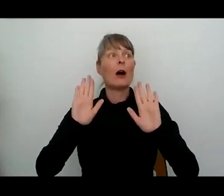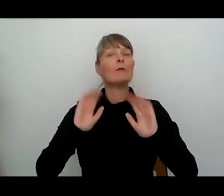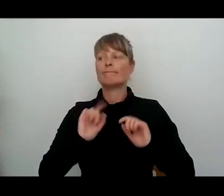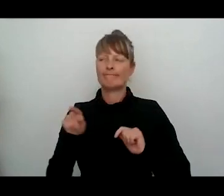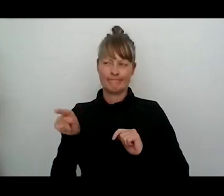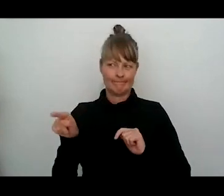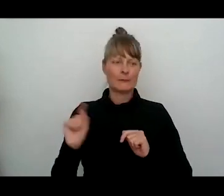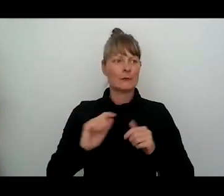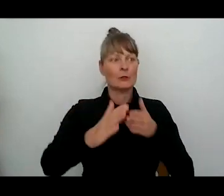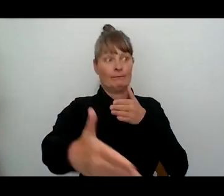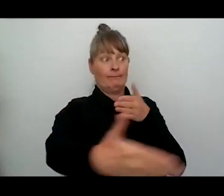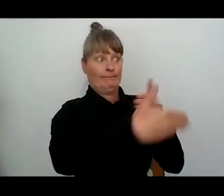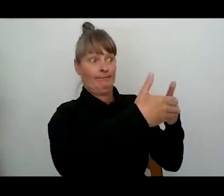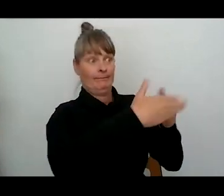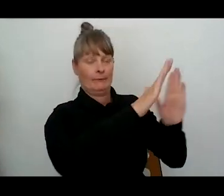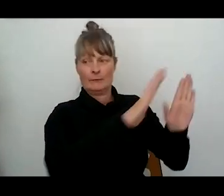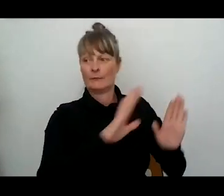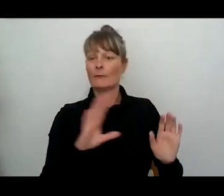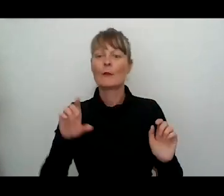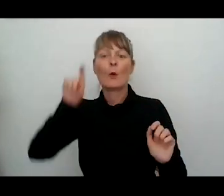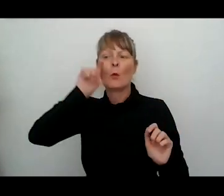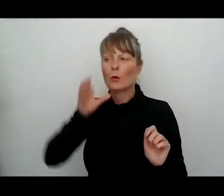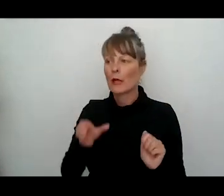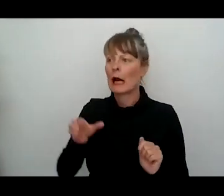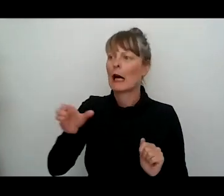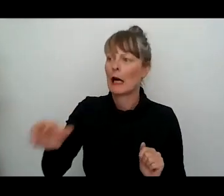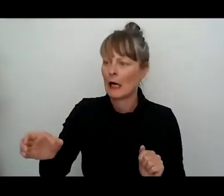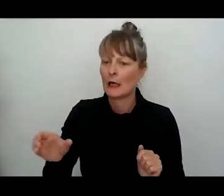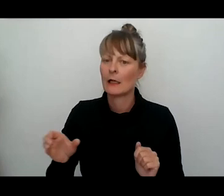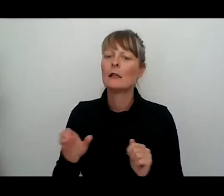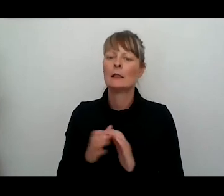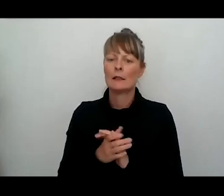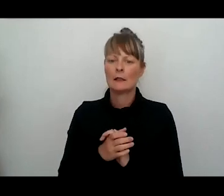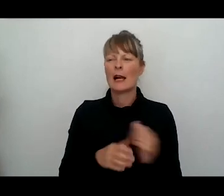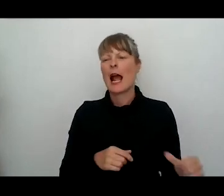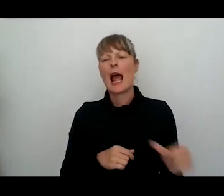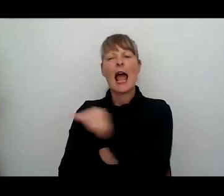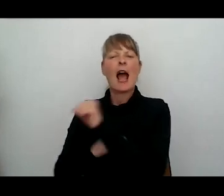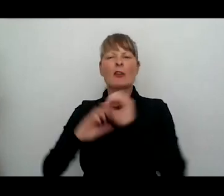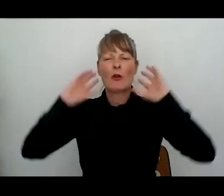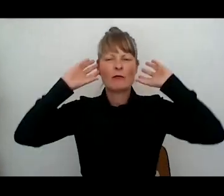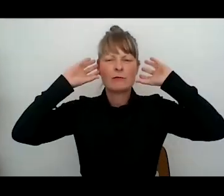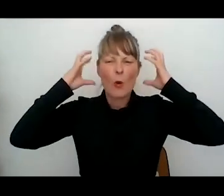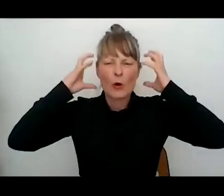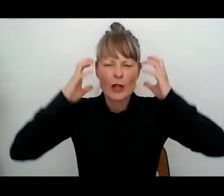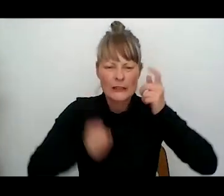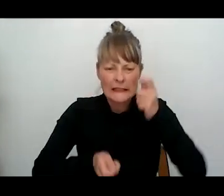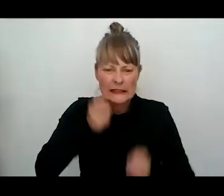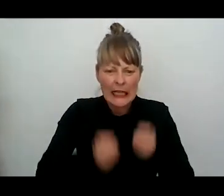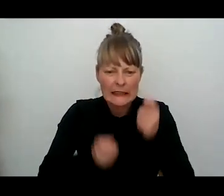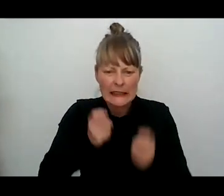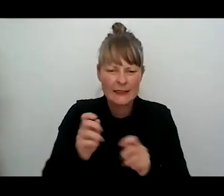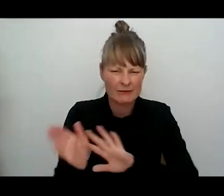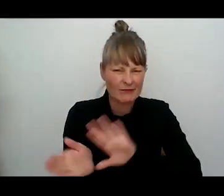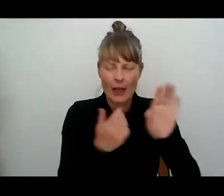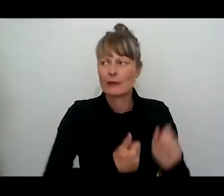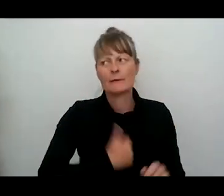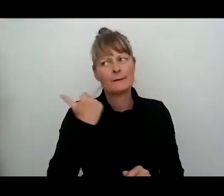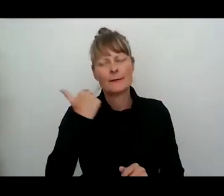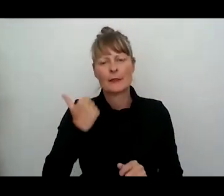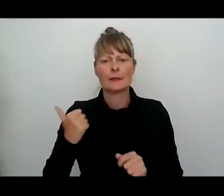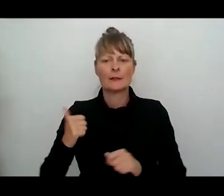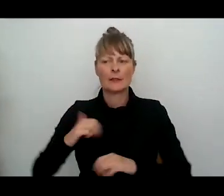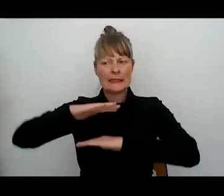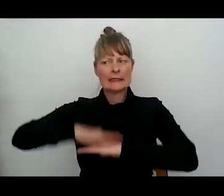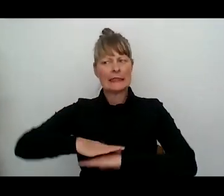anyone coming in. Got him a glass of water. We sat in the waiting room, got out of the, you know, the testing area. It's all soundproof. It's, you know, it looks like a clinic. So